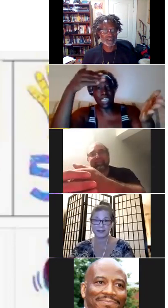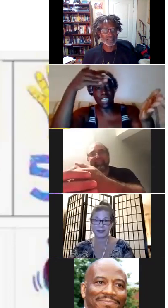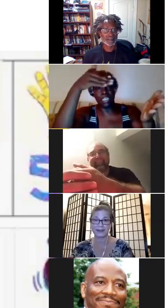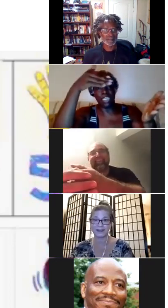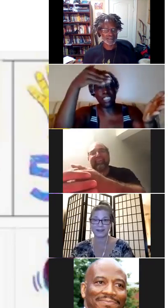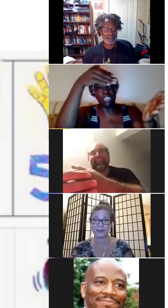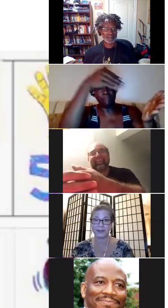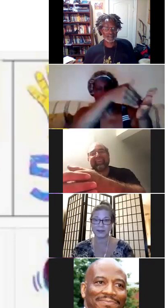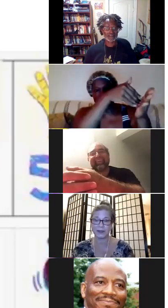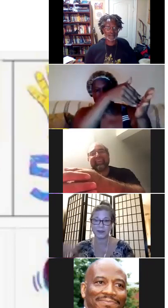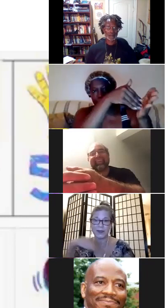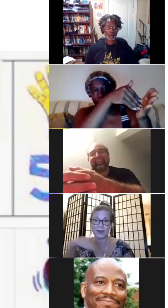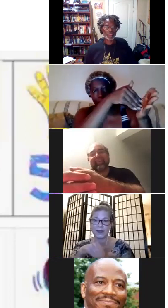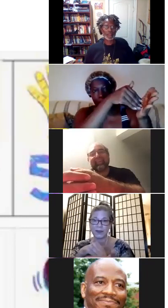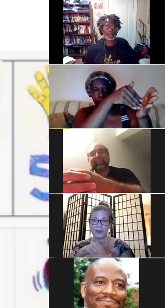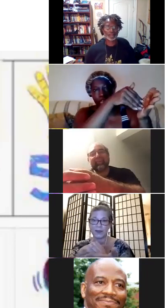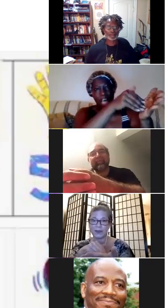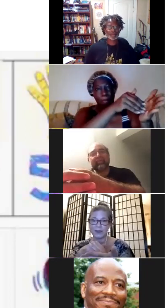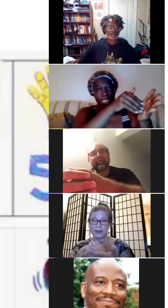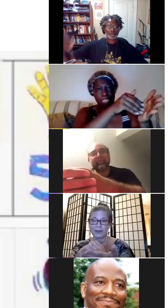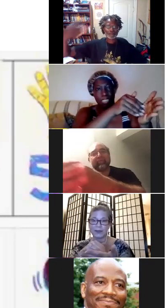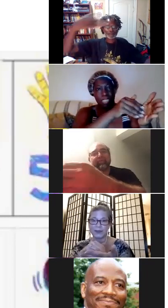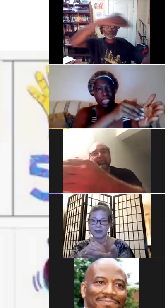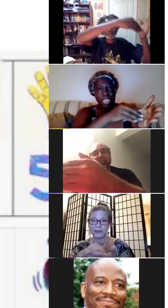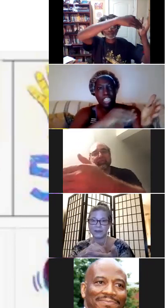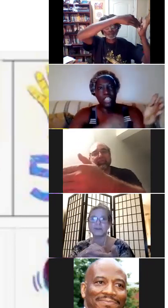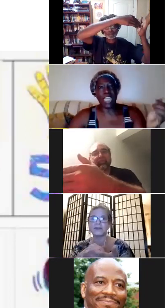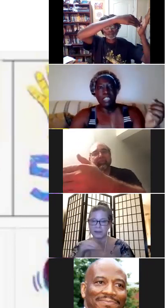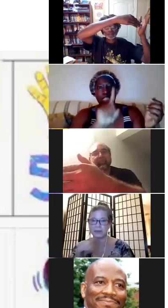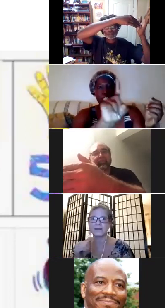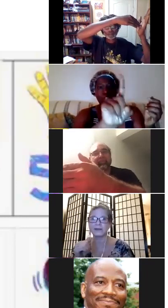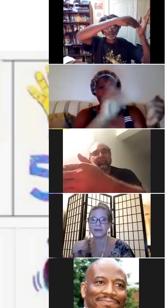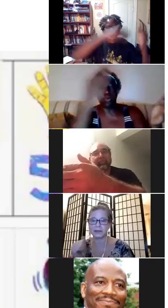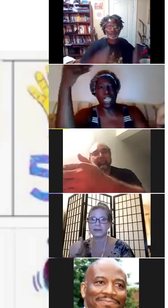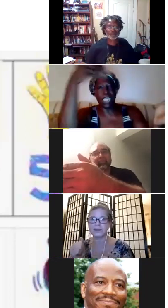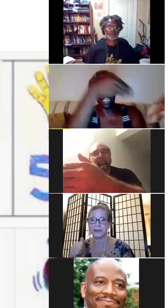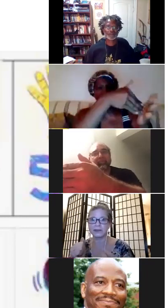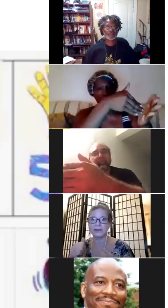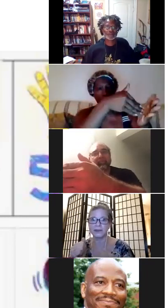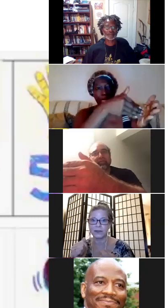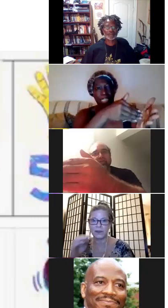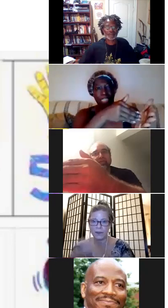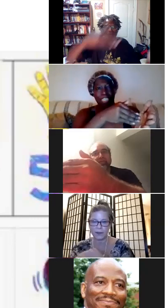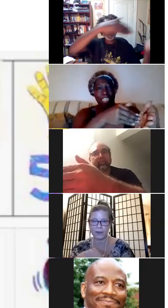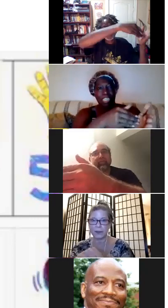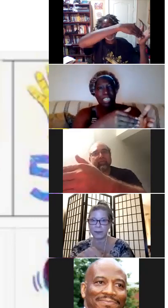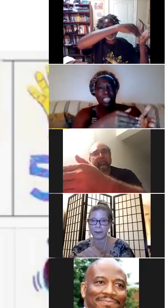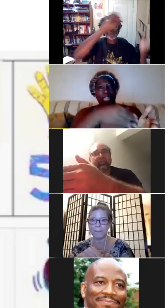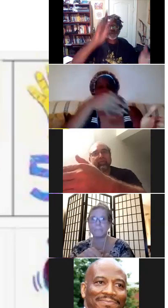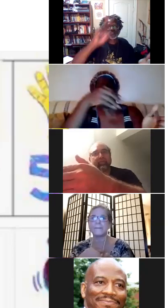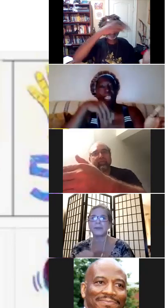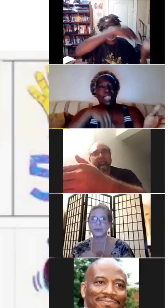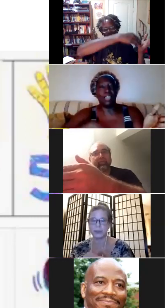think of this as the commas. In your thousands, you have 1 comma.